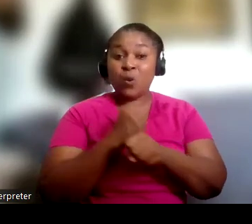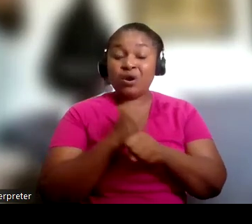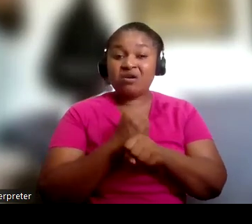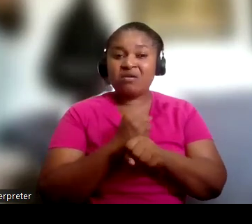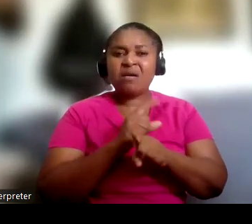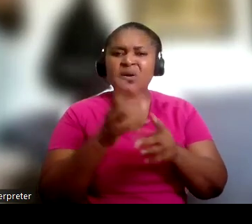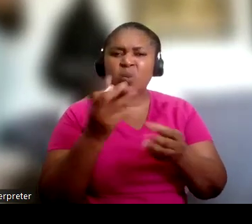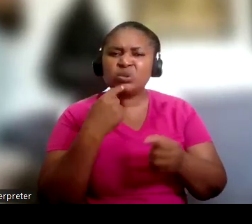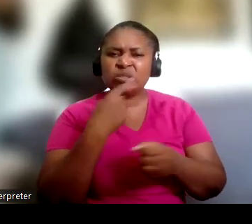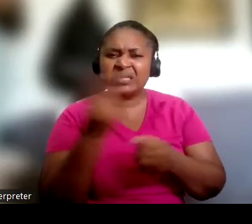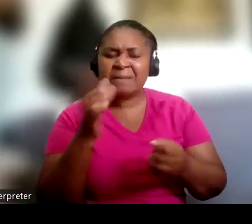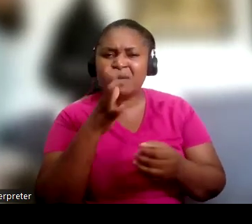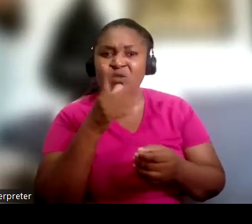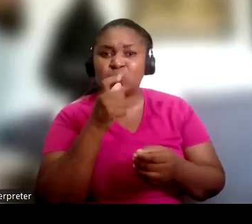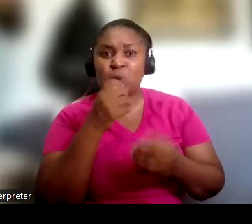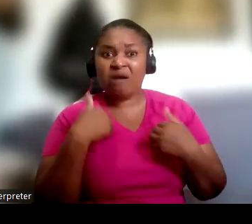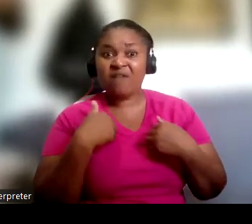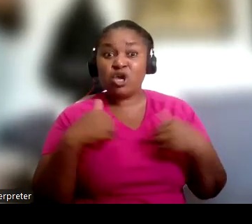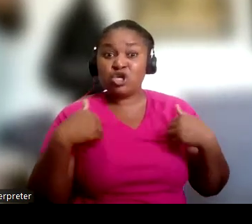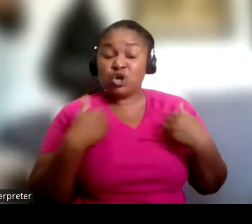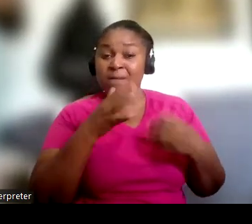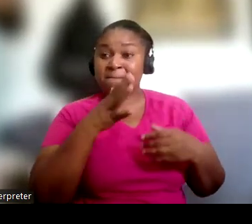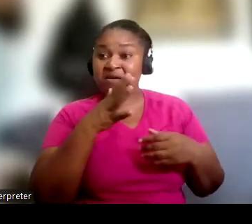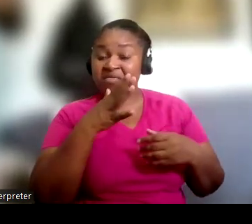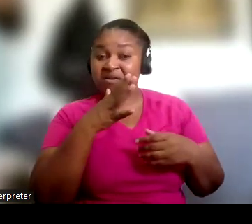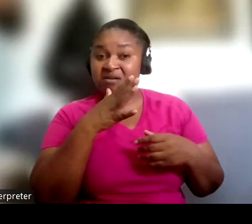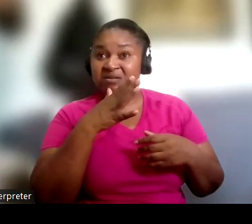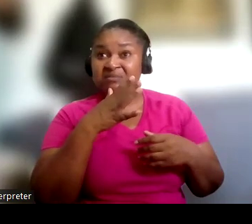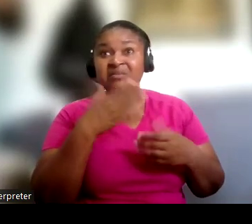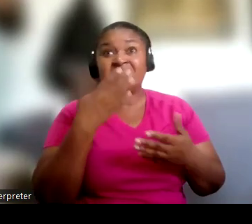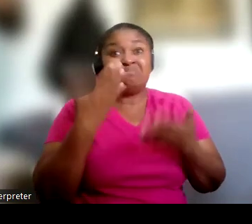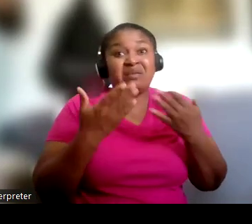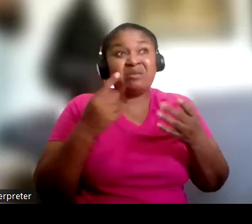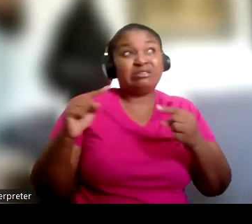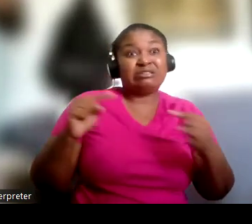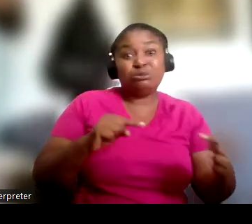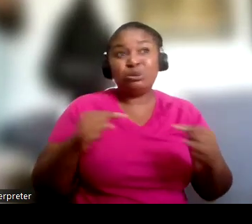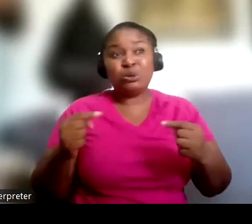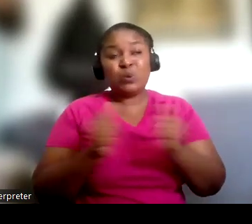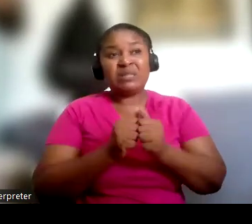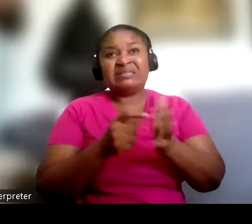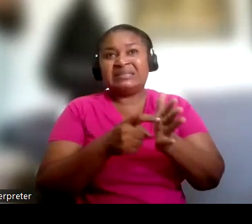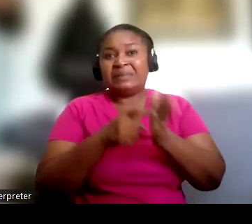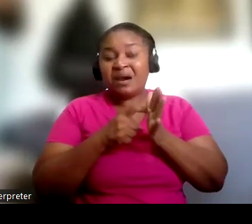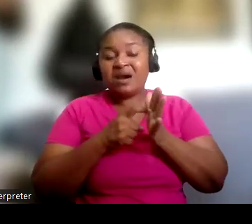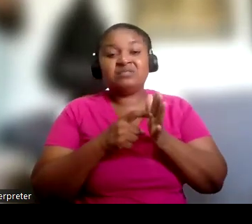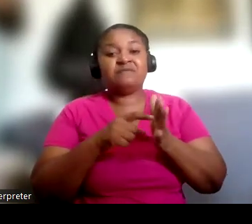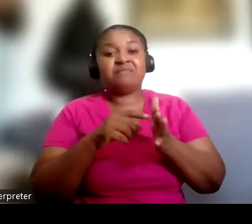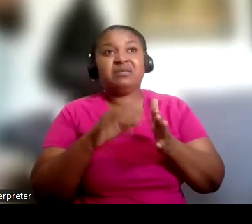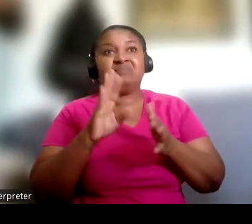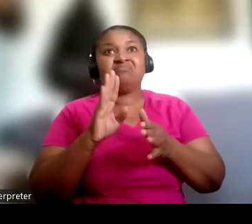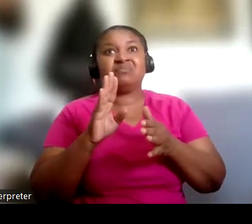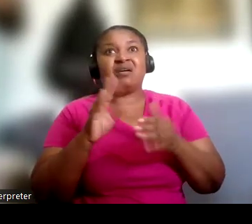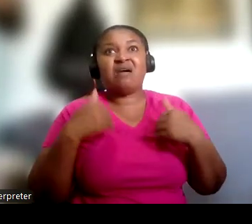perhaps are struggling with the demands of being a parent of very young children,